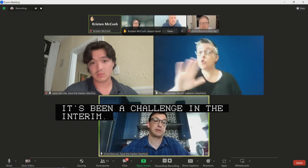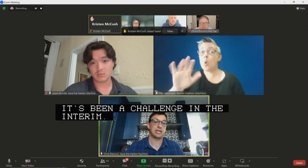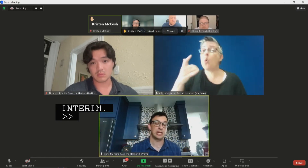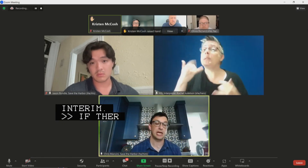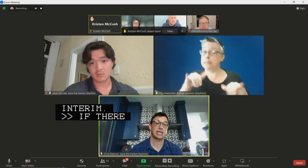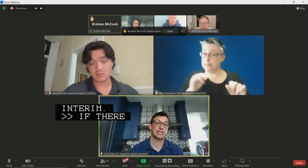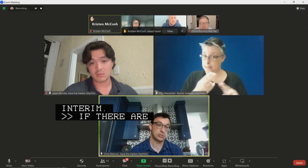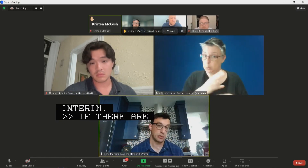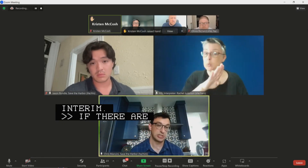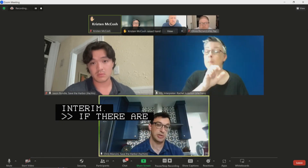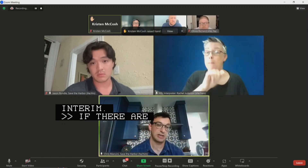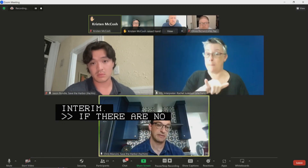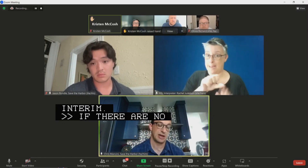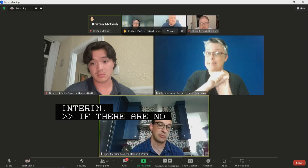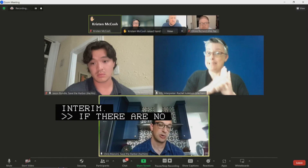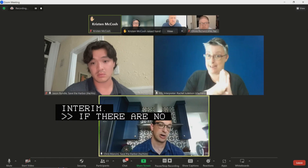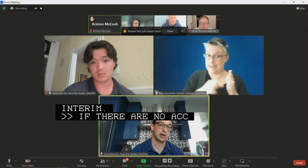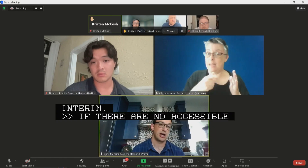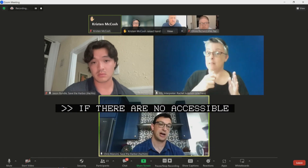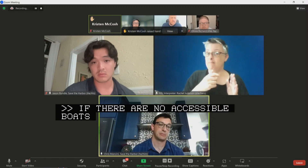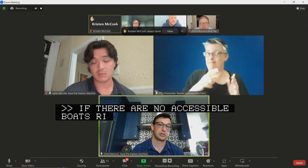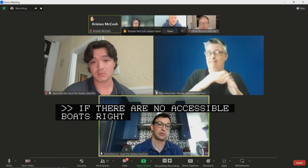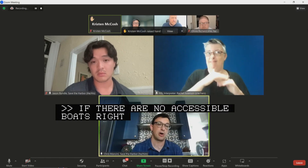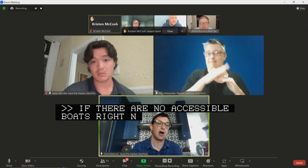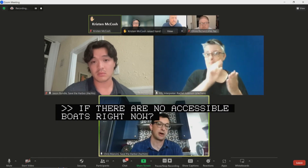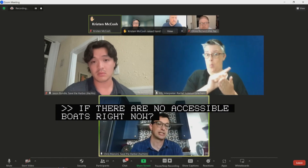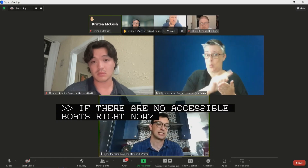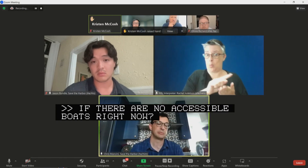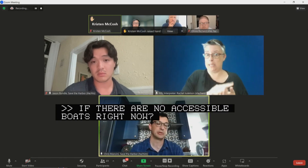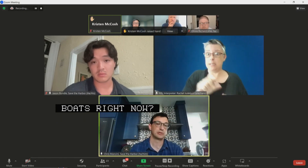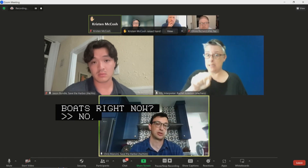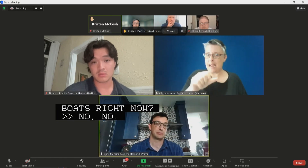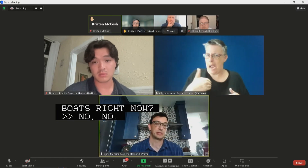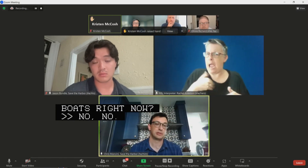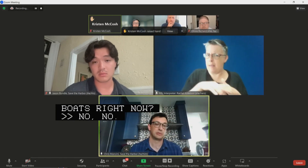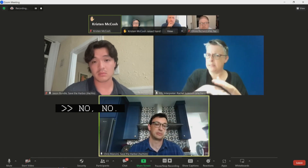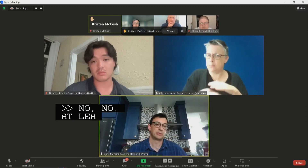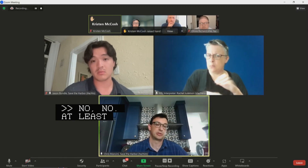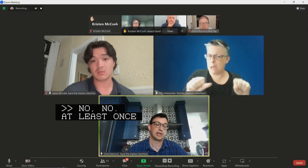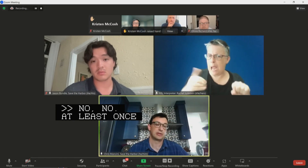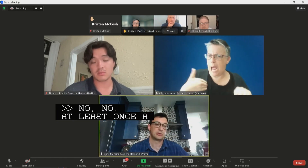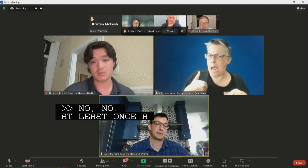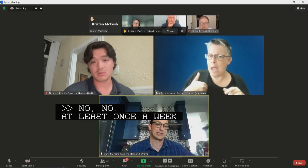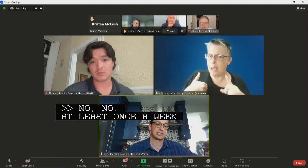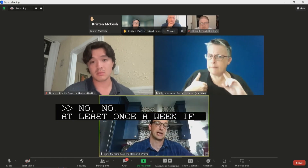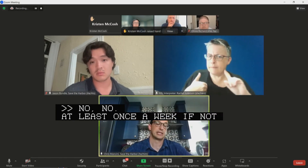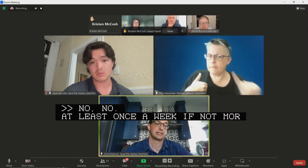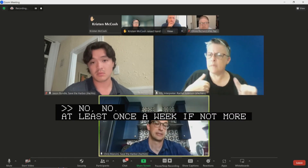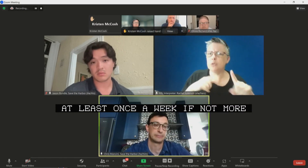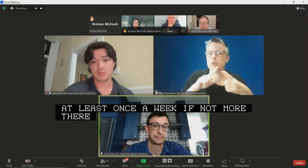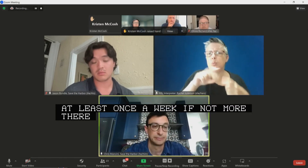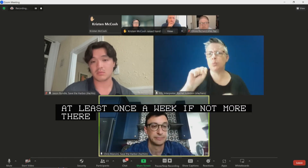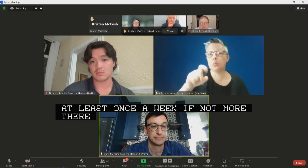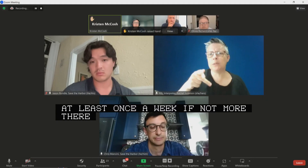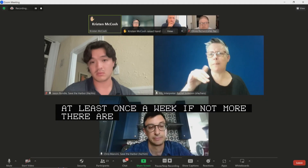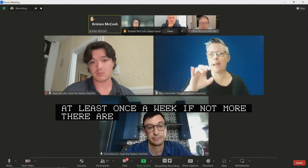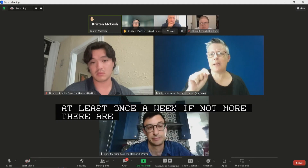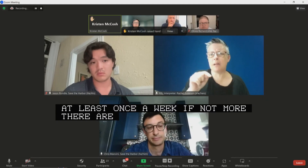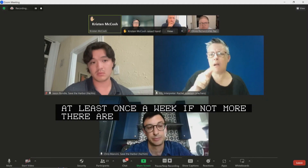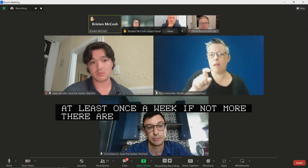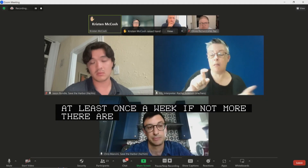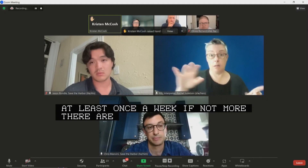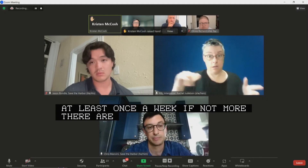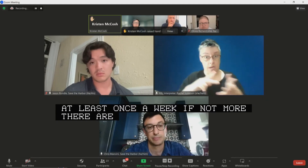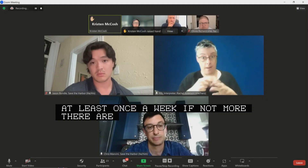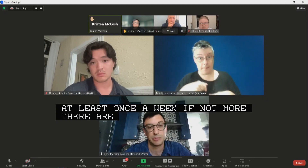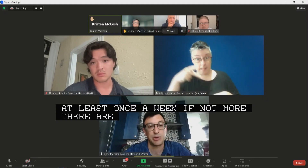Cruise Company at least once a week, if not more. So there are accessible trips to Spectacle Island. You mean